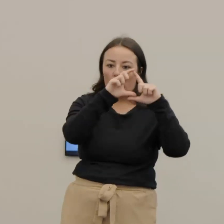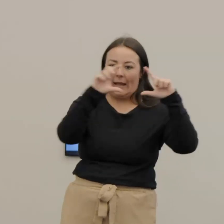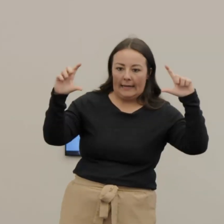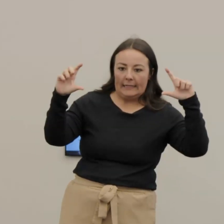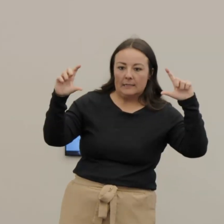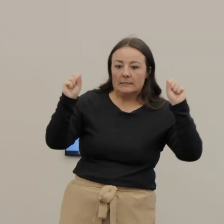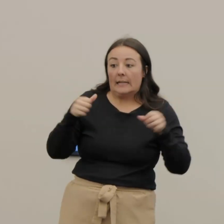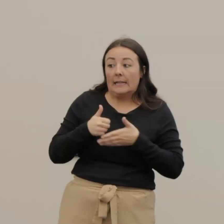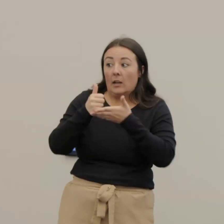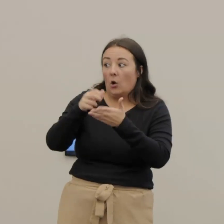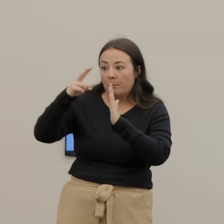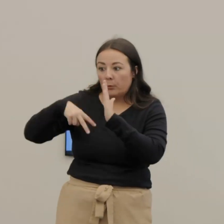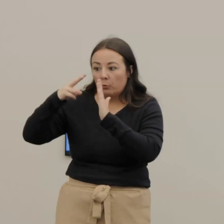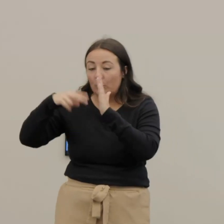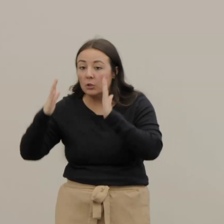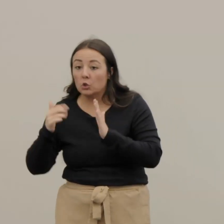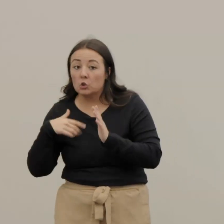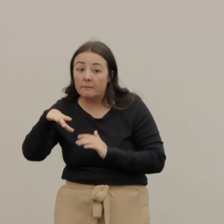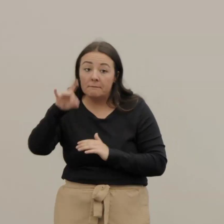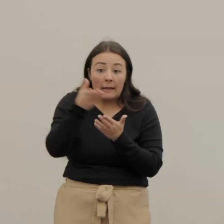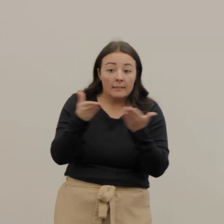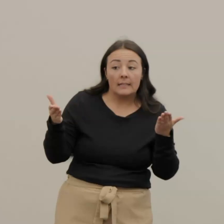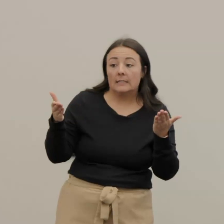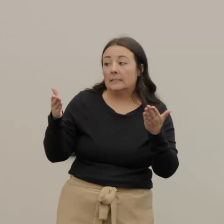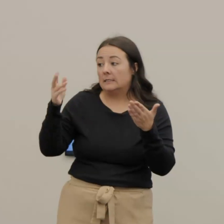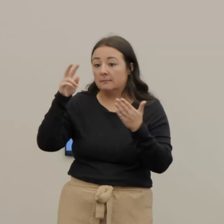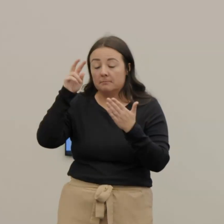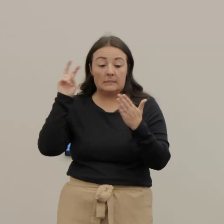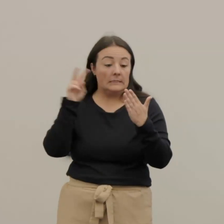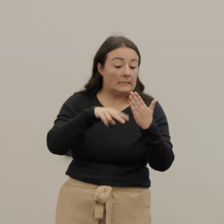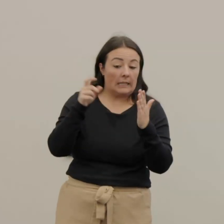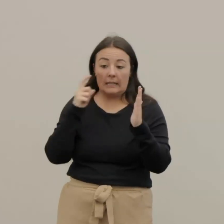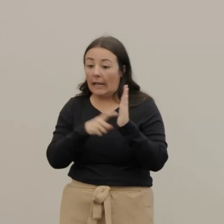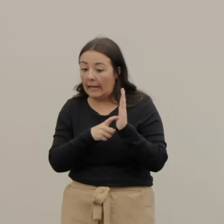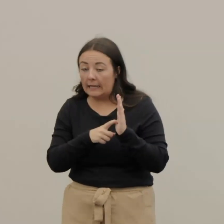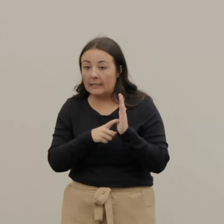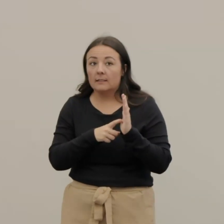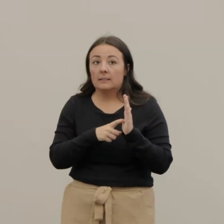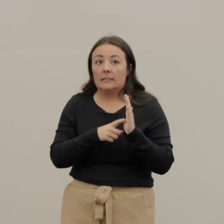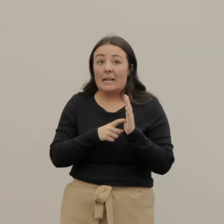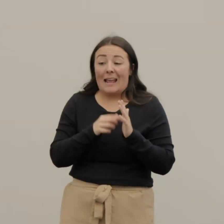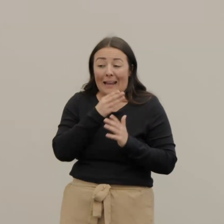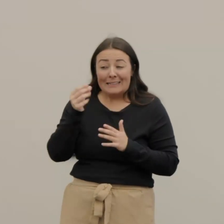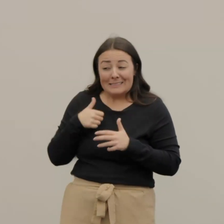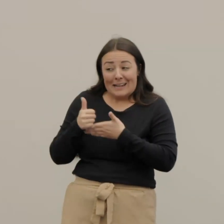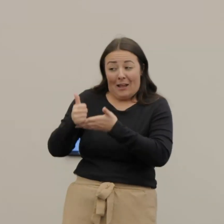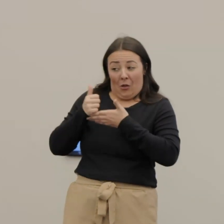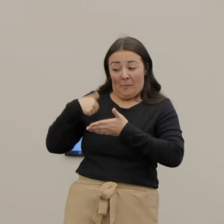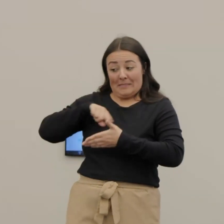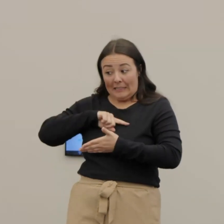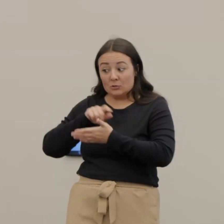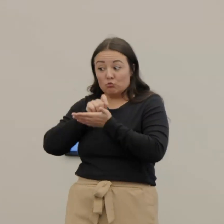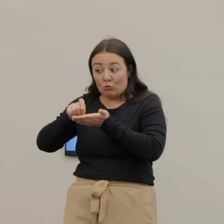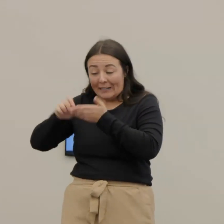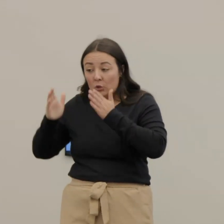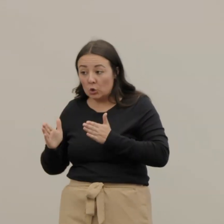things, scan. It also helps us as writers keep to the point. Make